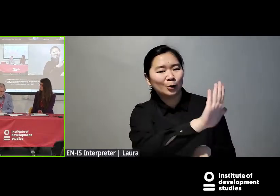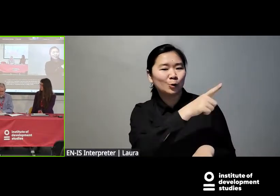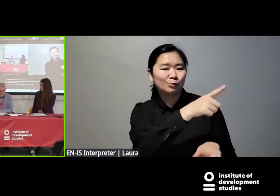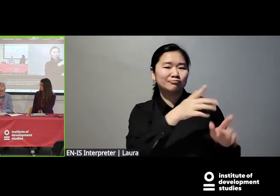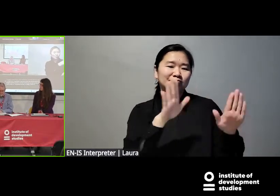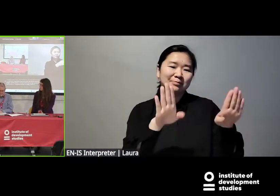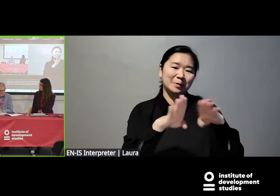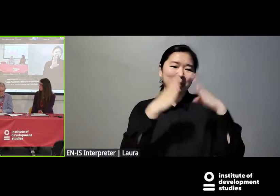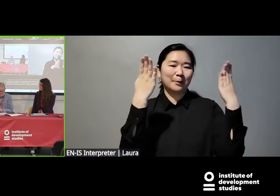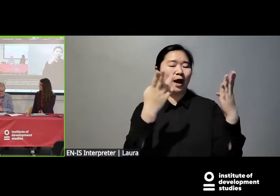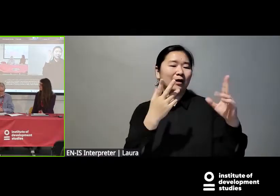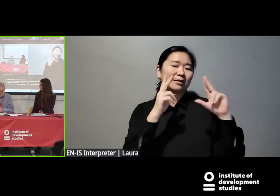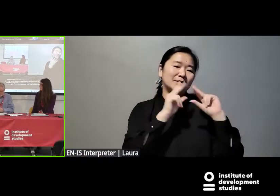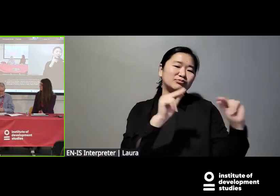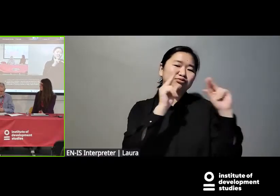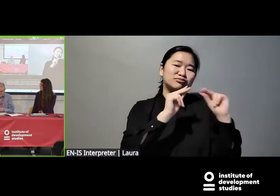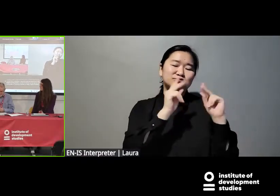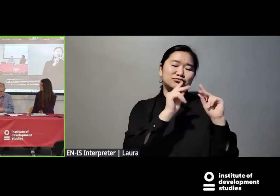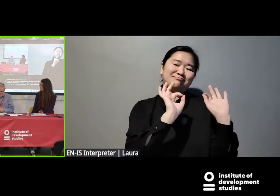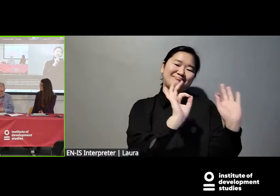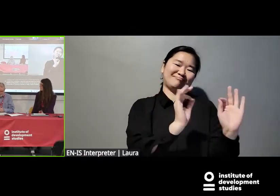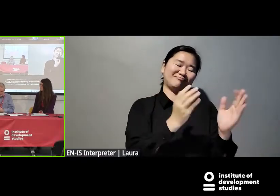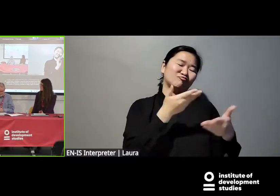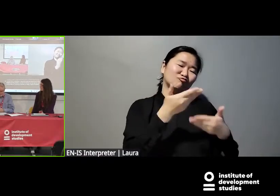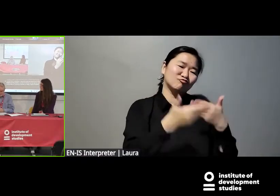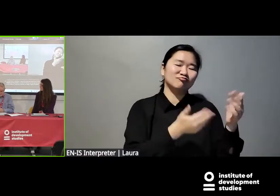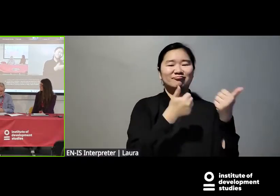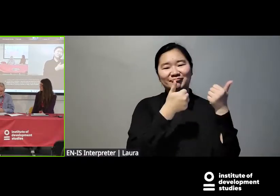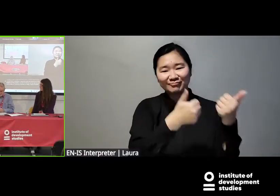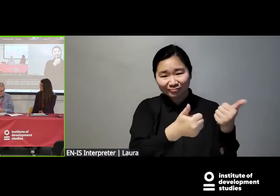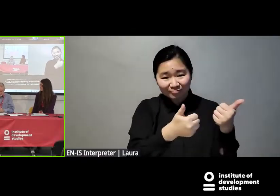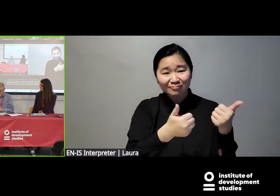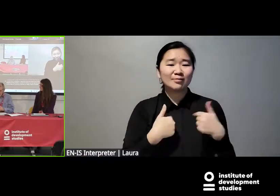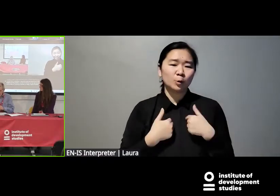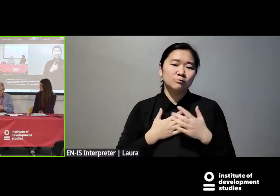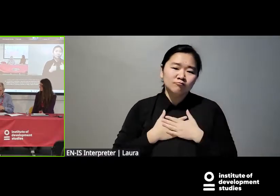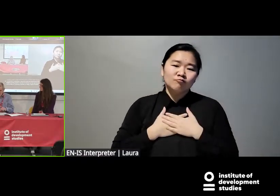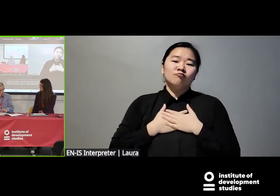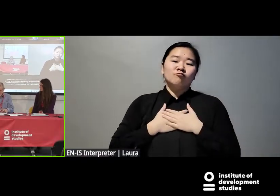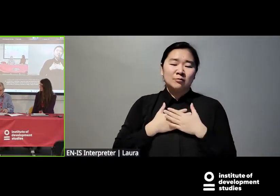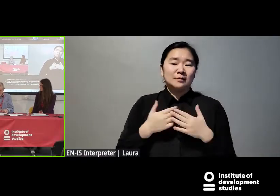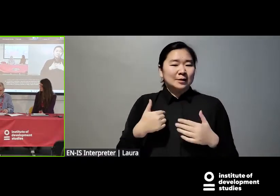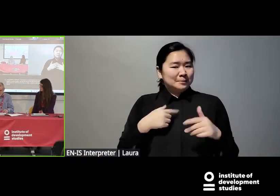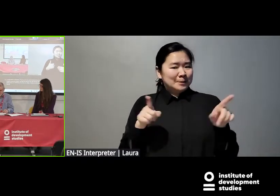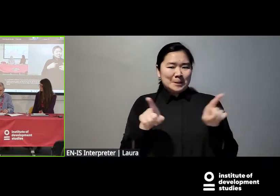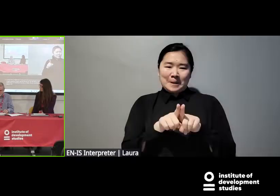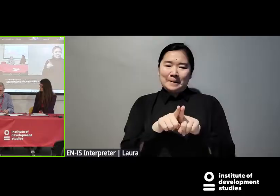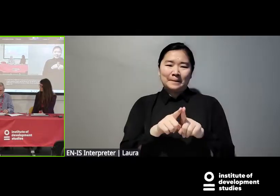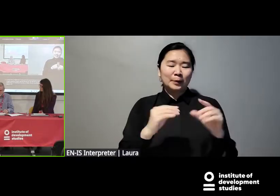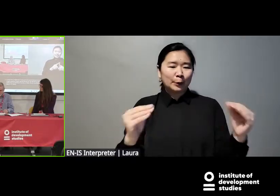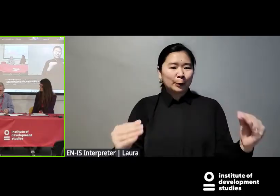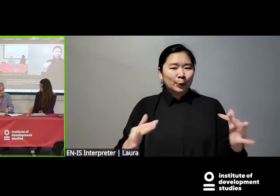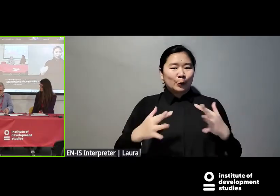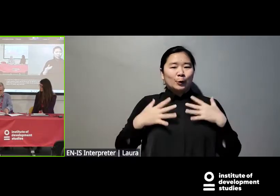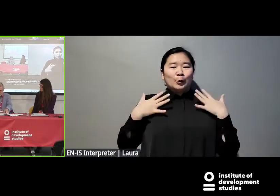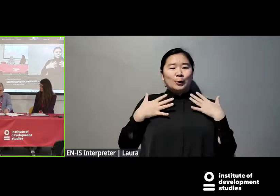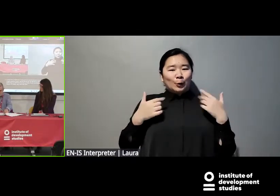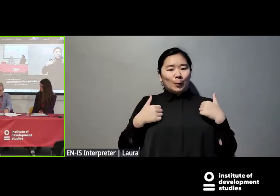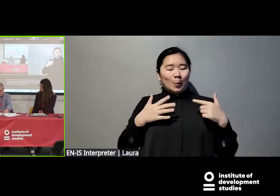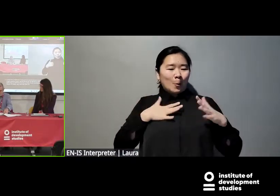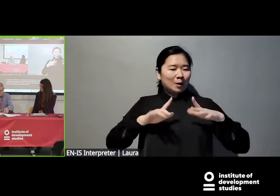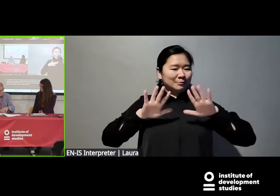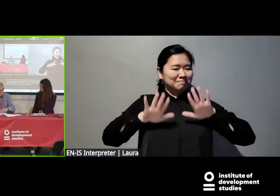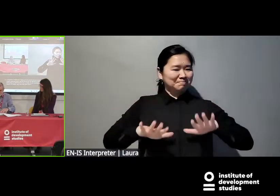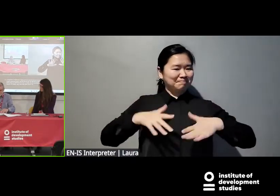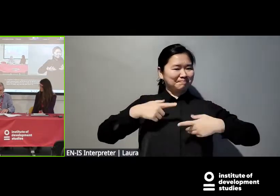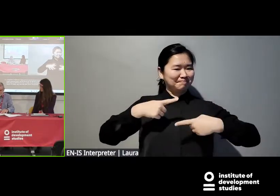grateful to the editorial team, but also to the rest of the IDS support staff and Sightsavers